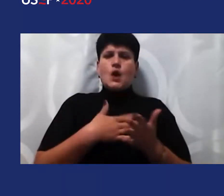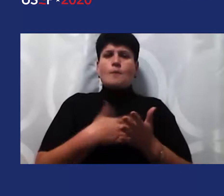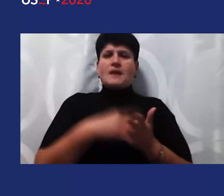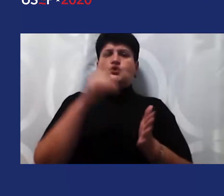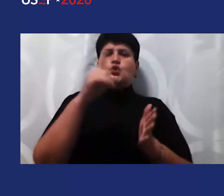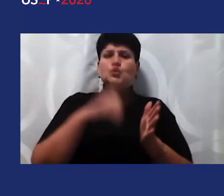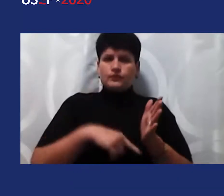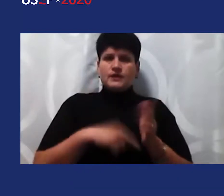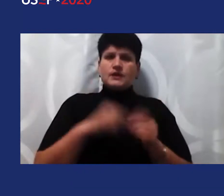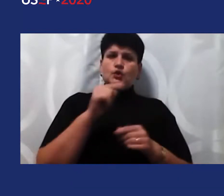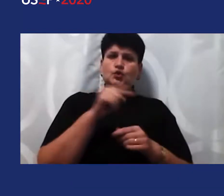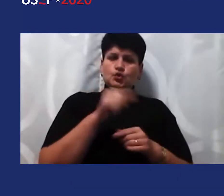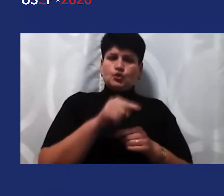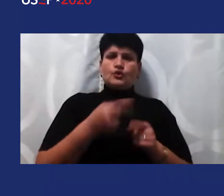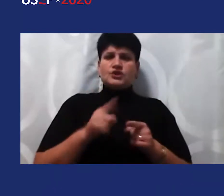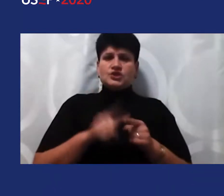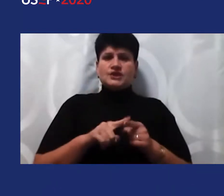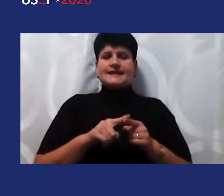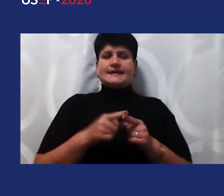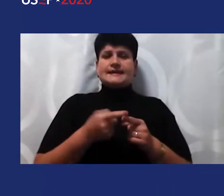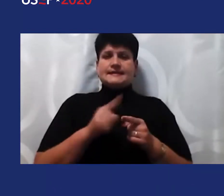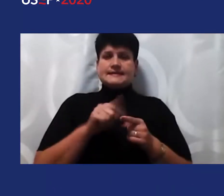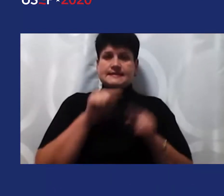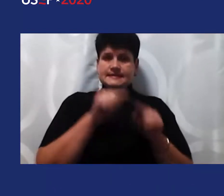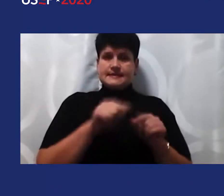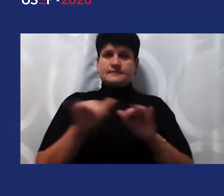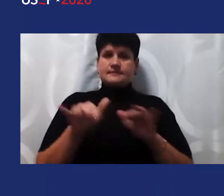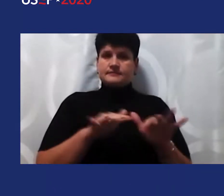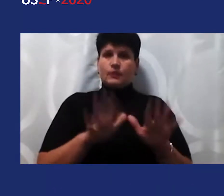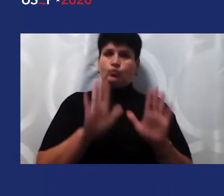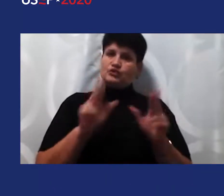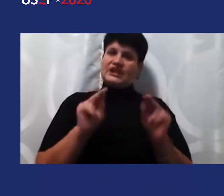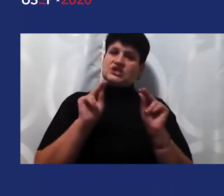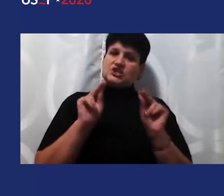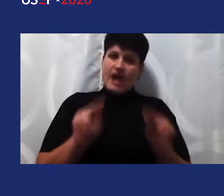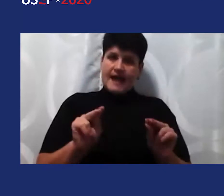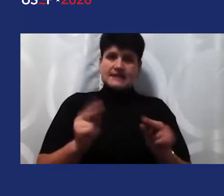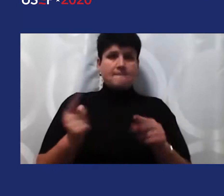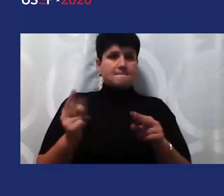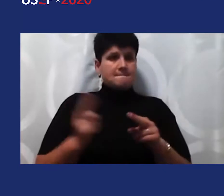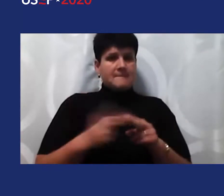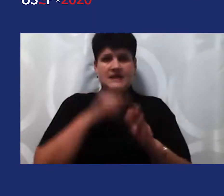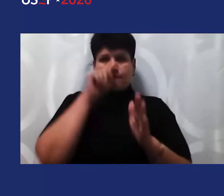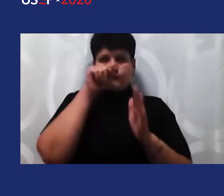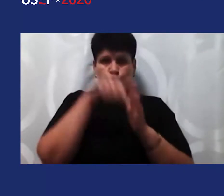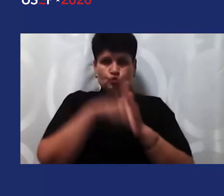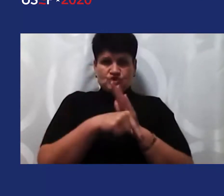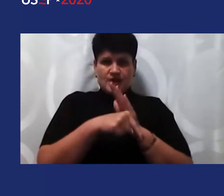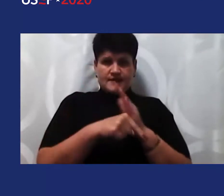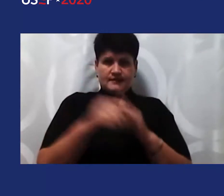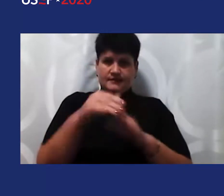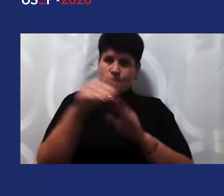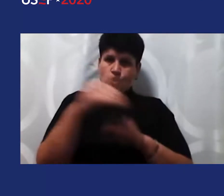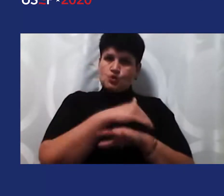how to introduce voting by mail in Ukraine, or whether this method